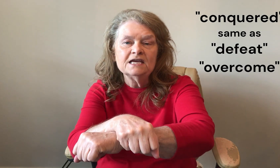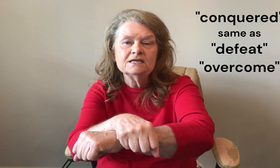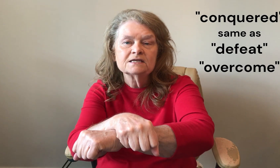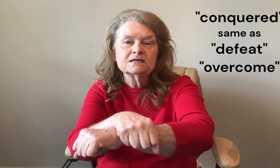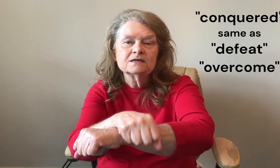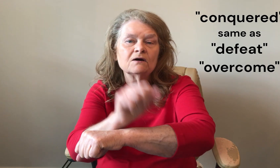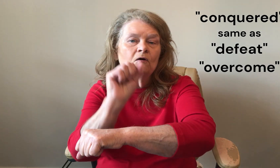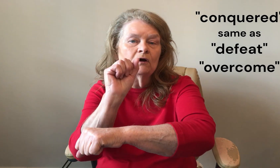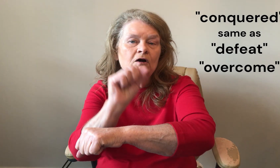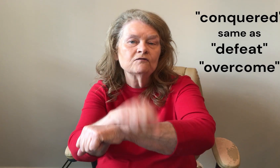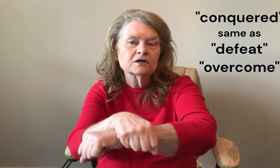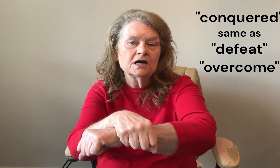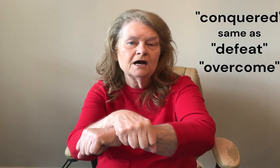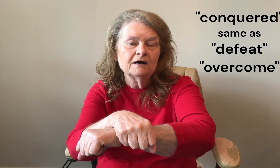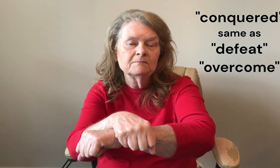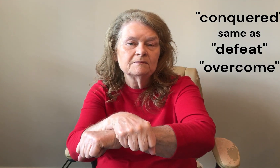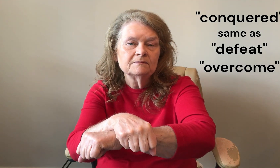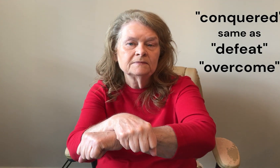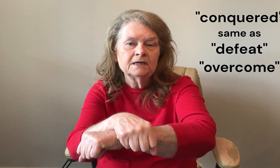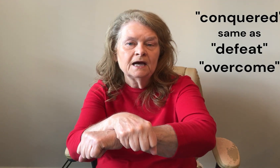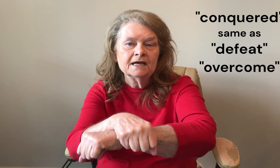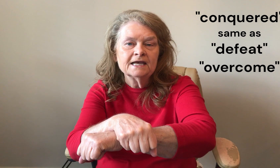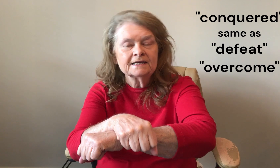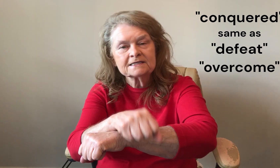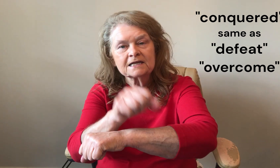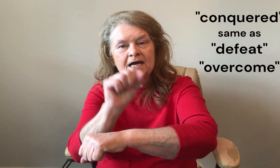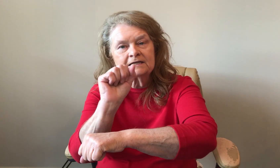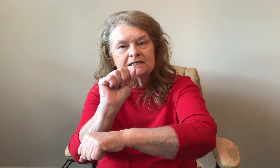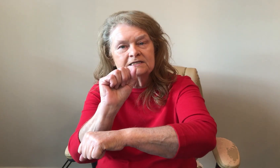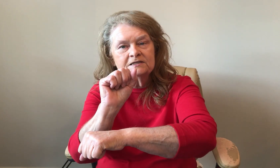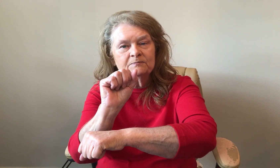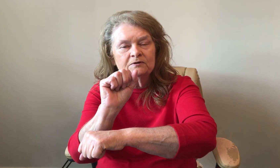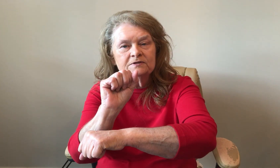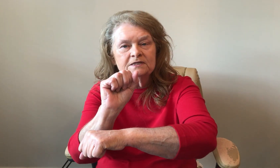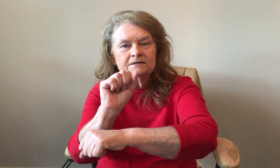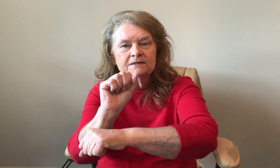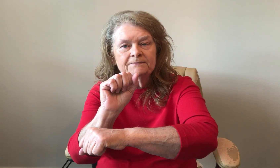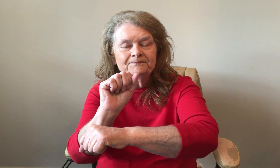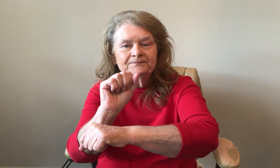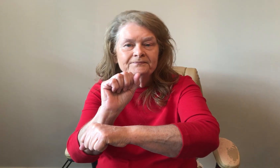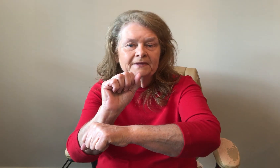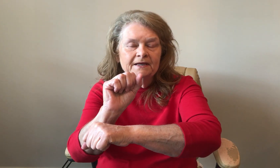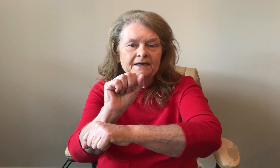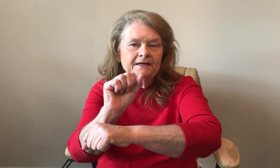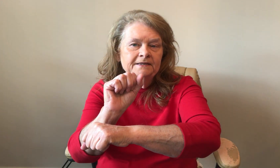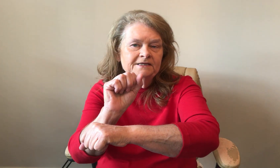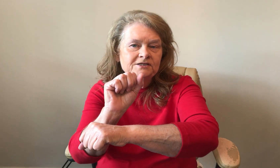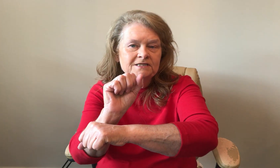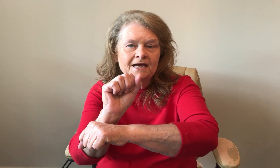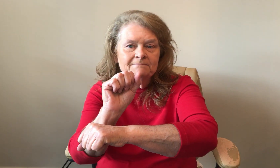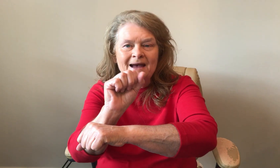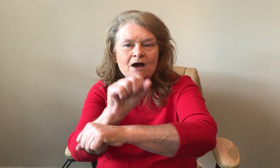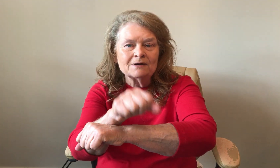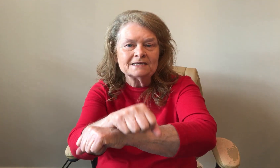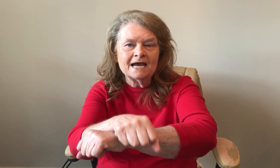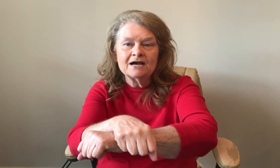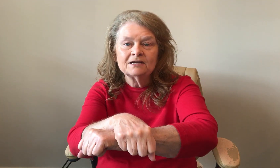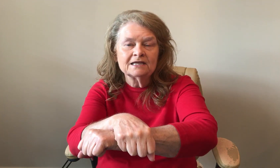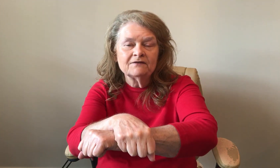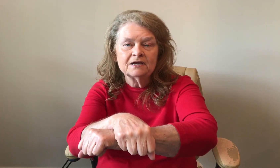defeat or overcome. Again, it's like this is the person that's just like bowing down and giving